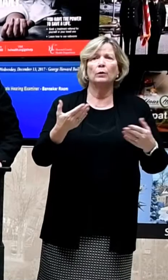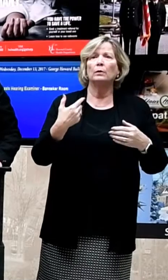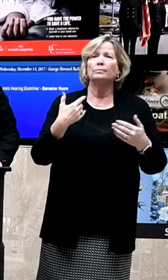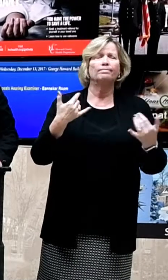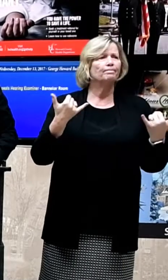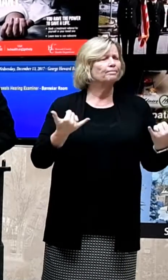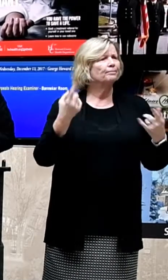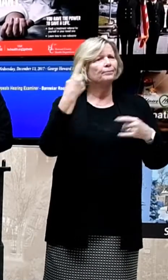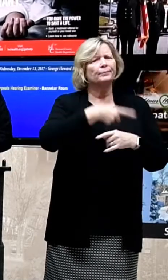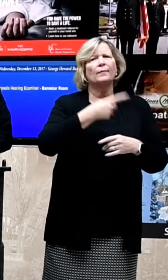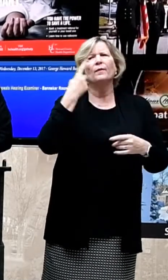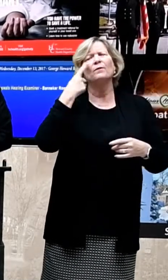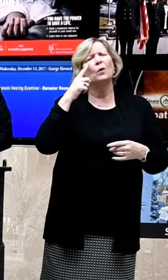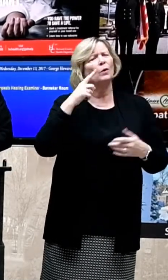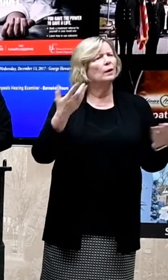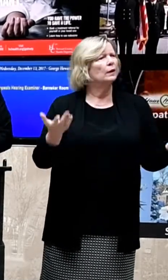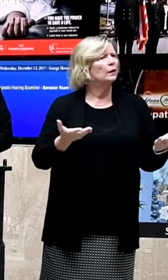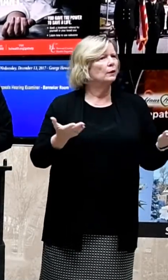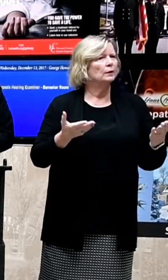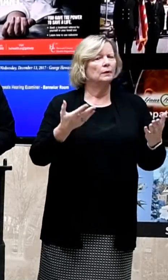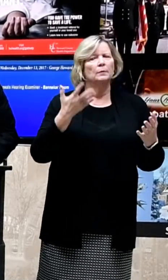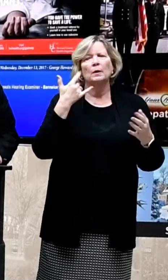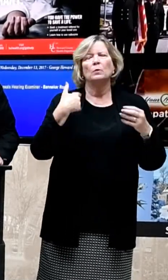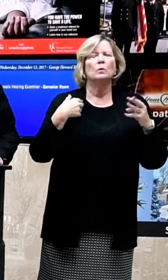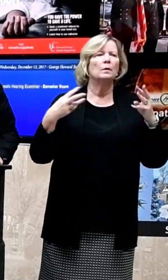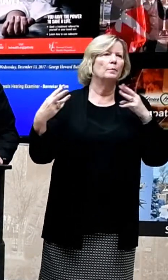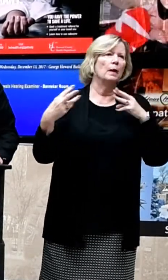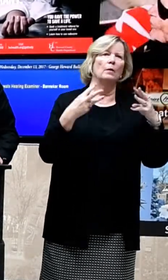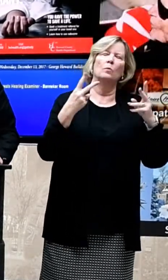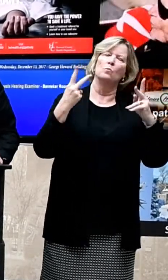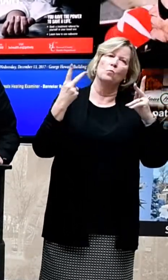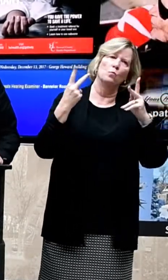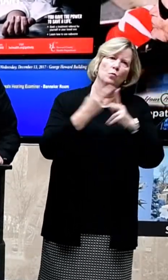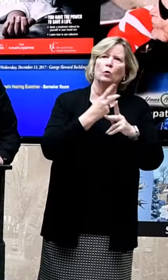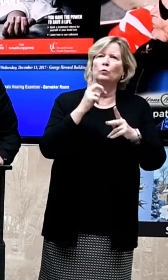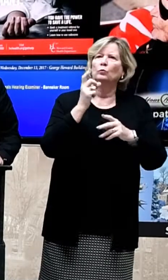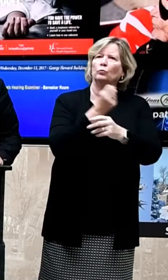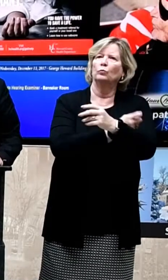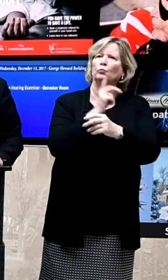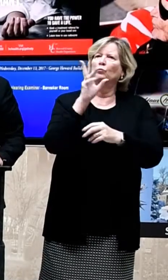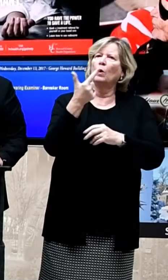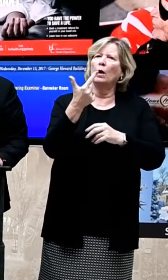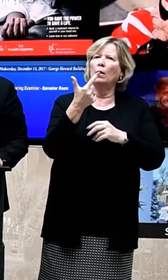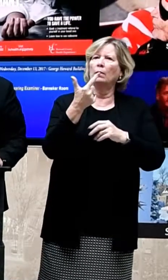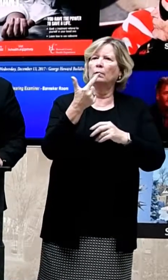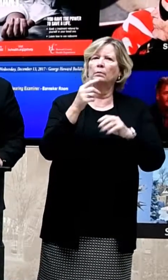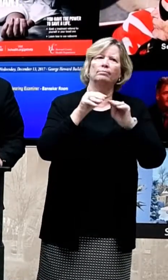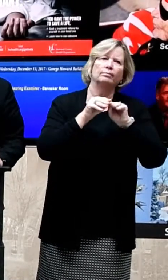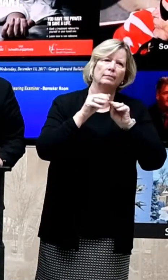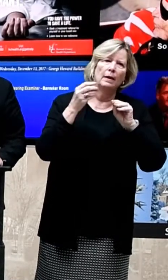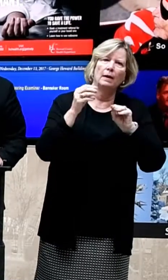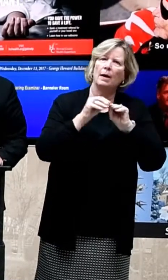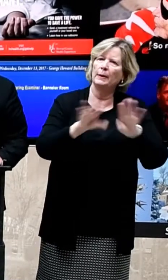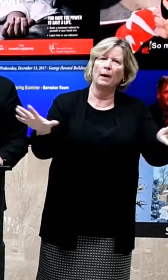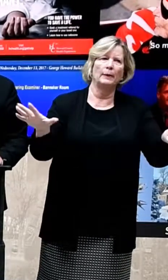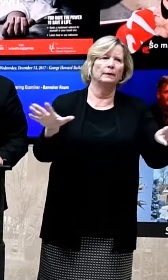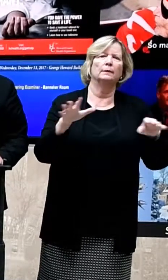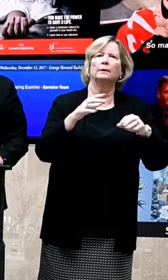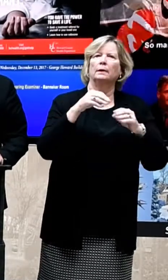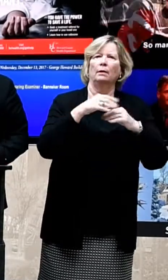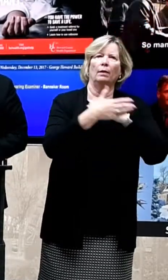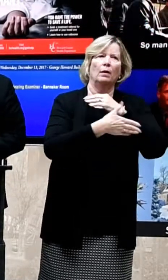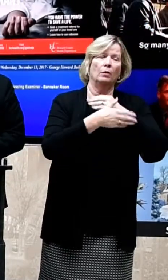We're here today because we're battling one of the worst drug epidemics in U.S. history. Howard County, like other communities across the